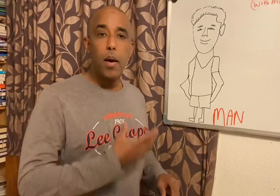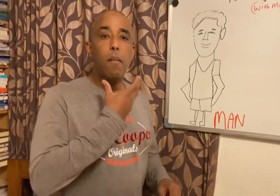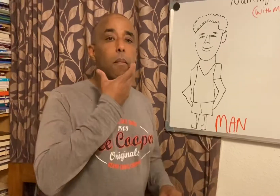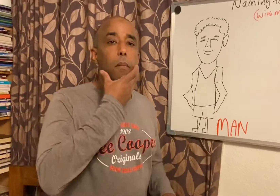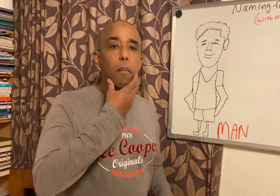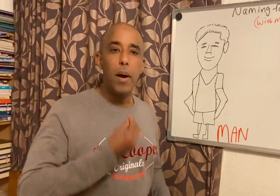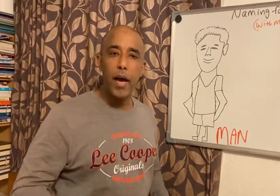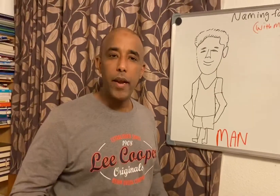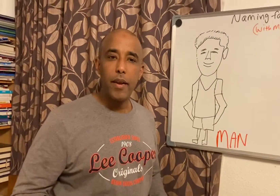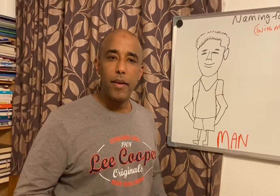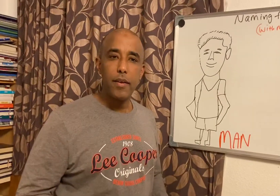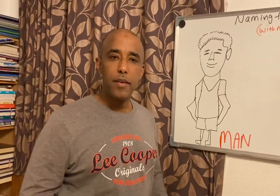Man.